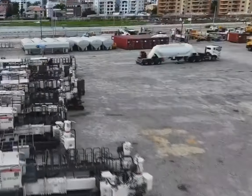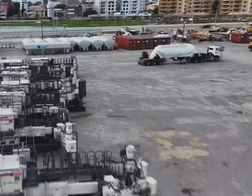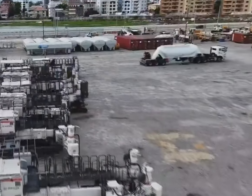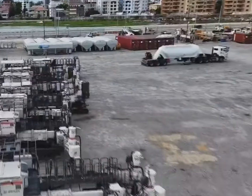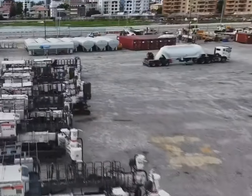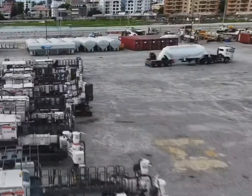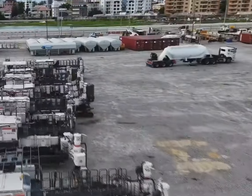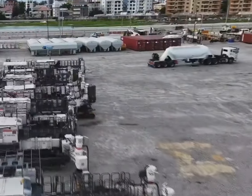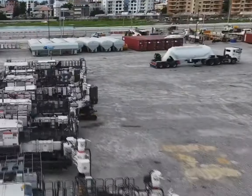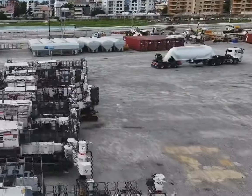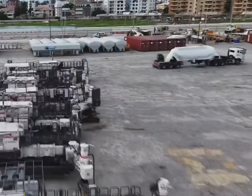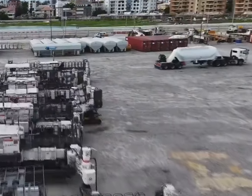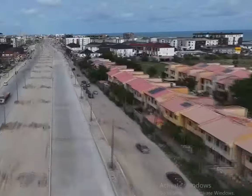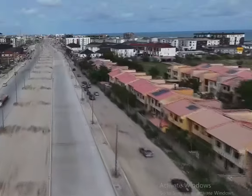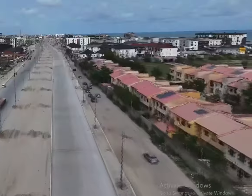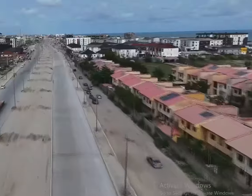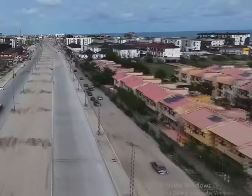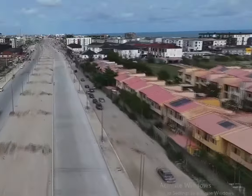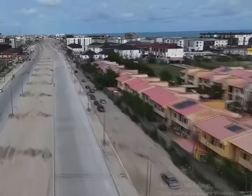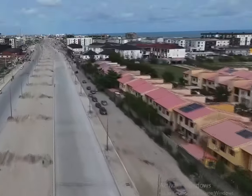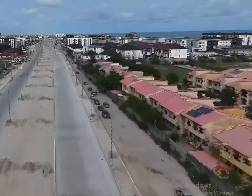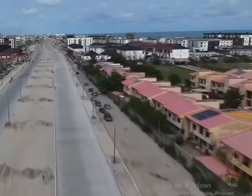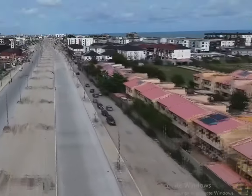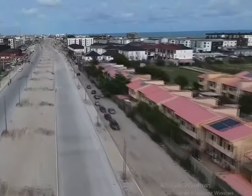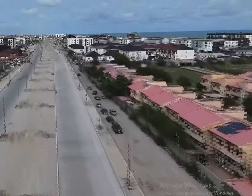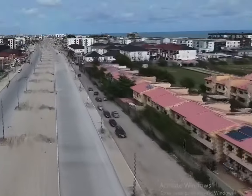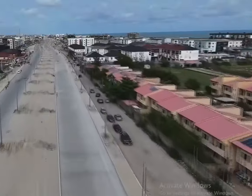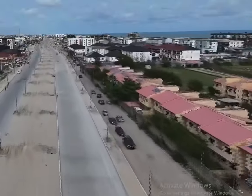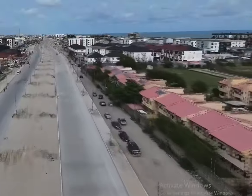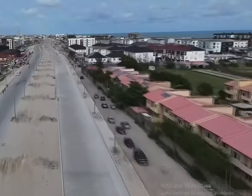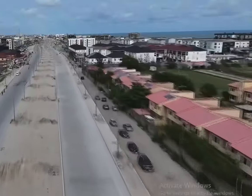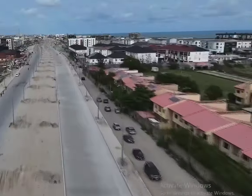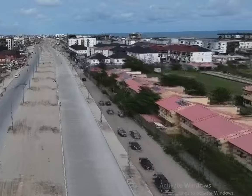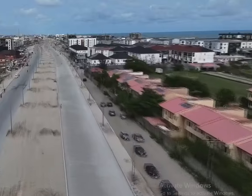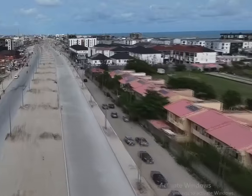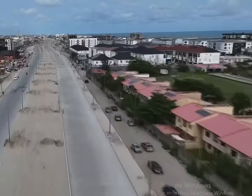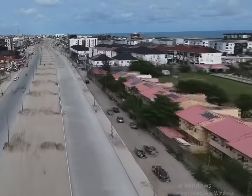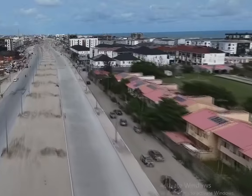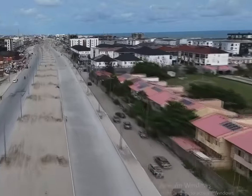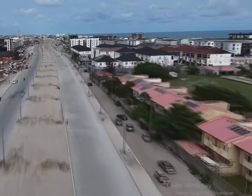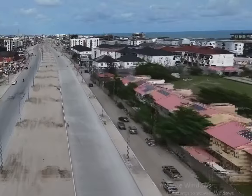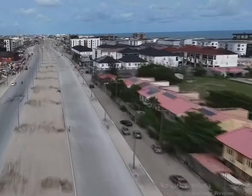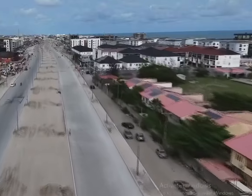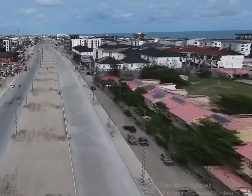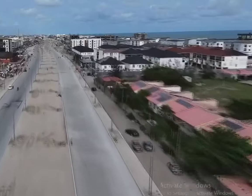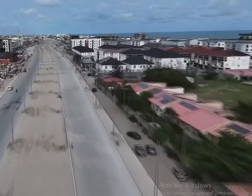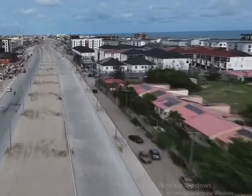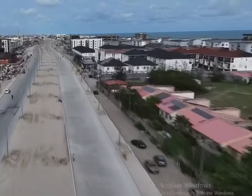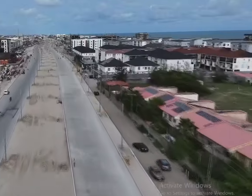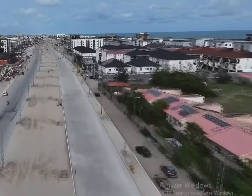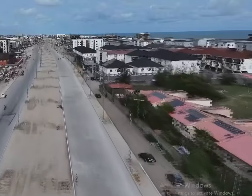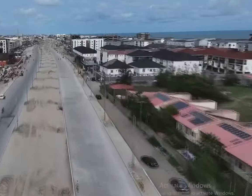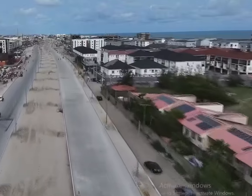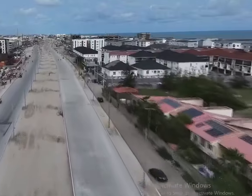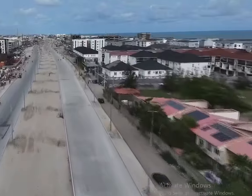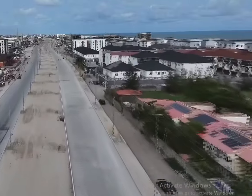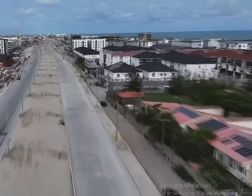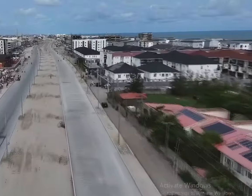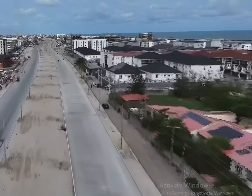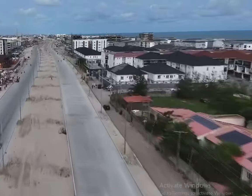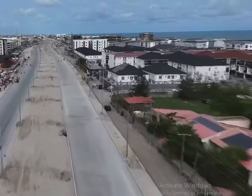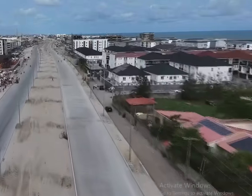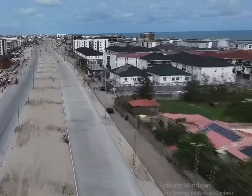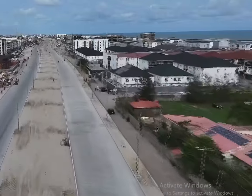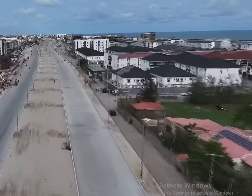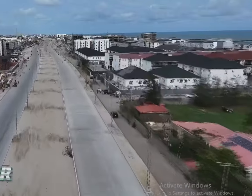using solar-powered energy. We are going to have CCTV all through the project. Section 2 is 55 kilometers, and that is